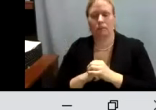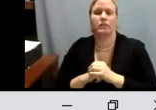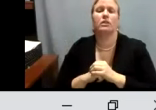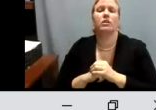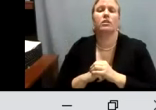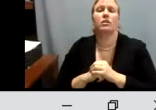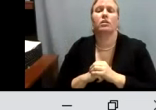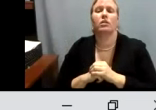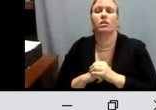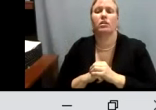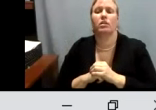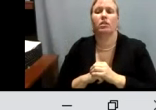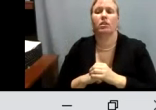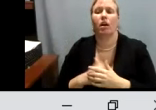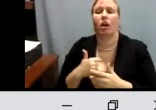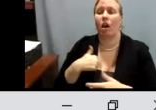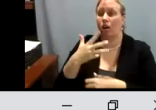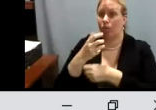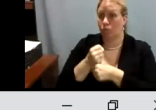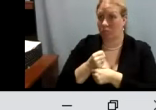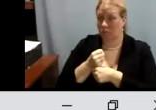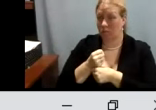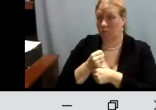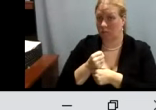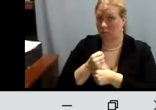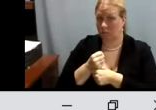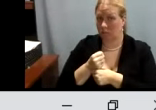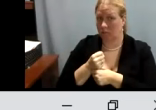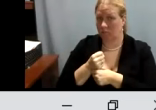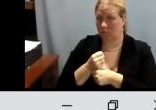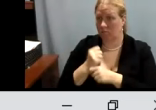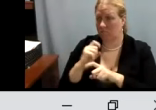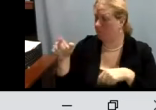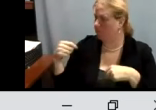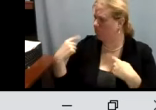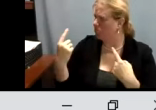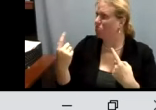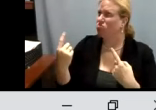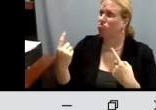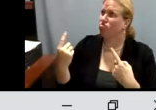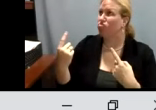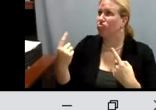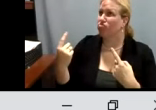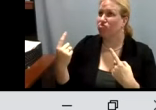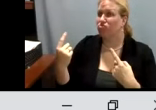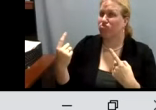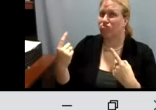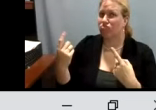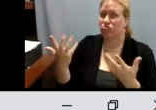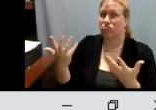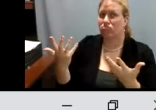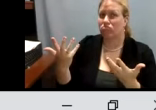I have received, over the past, I guess it's